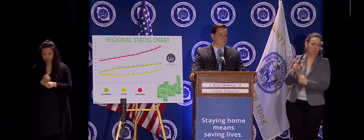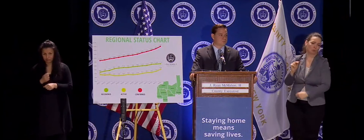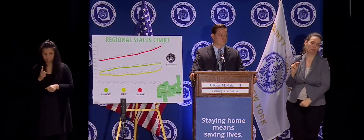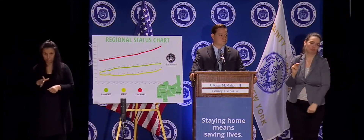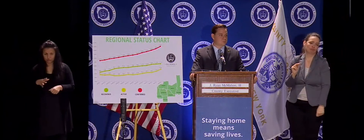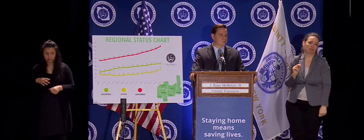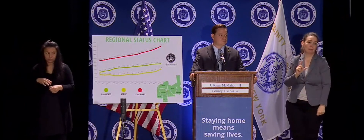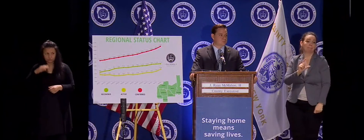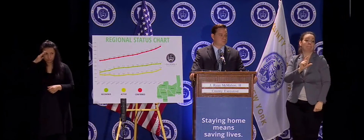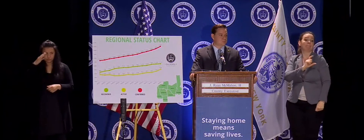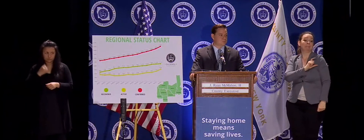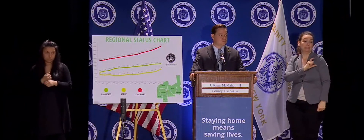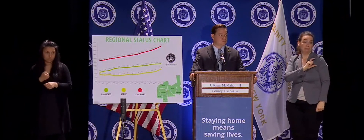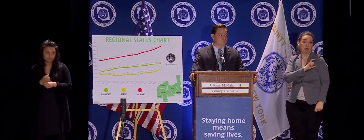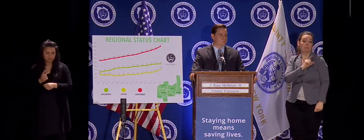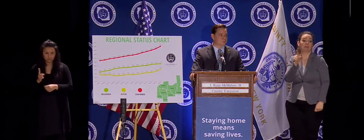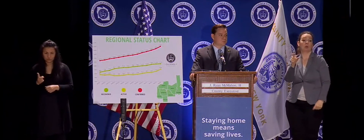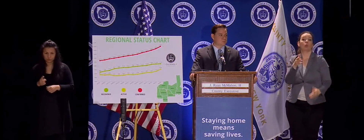So it sounds like